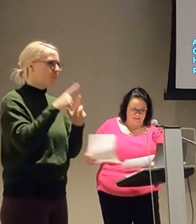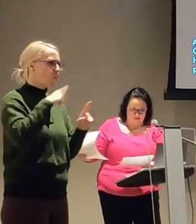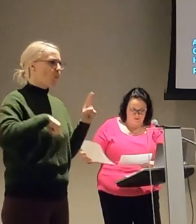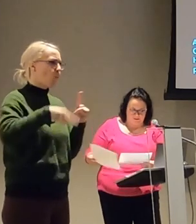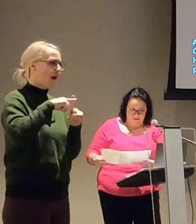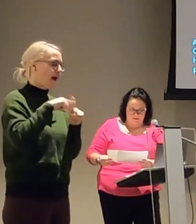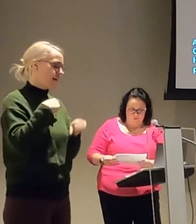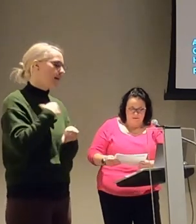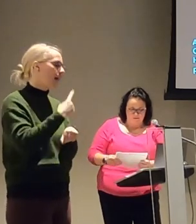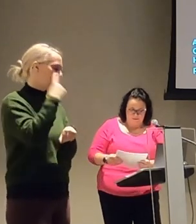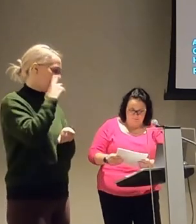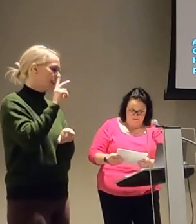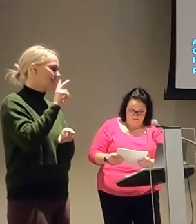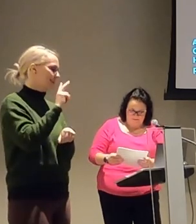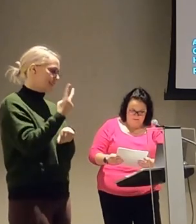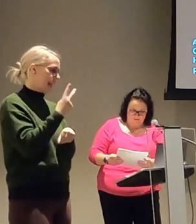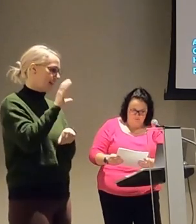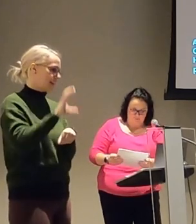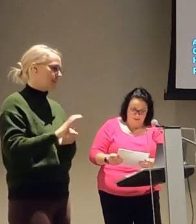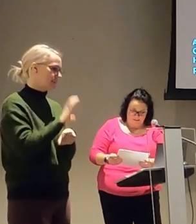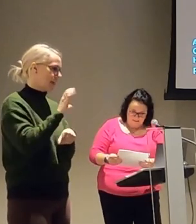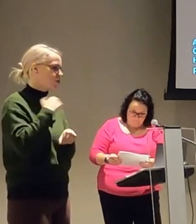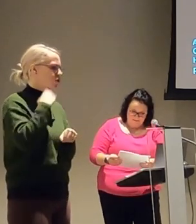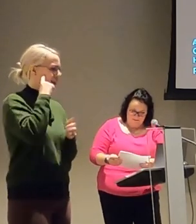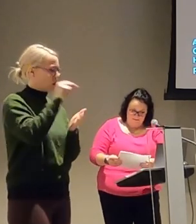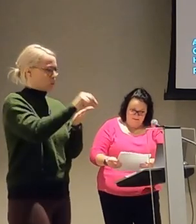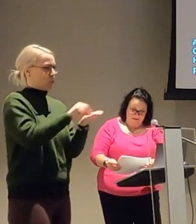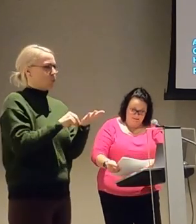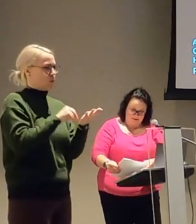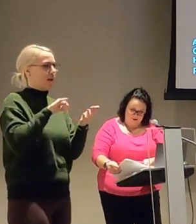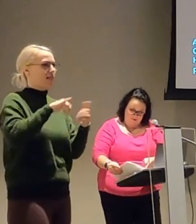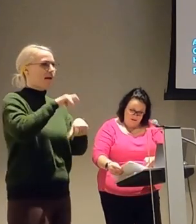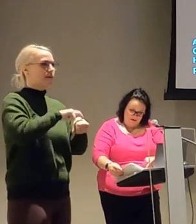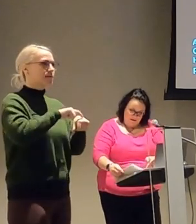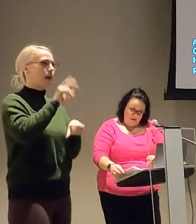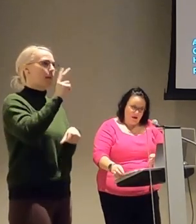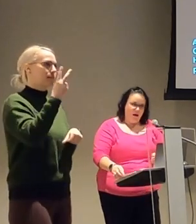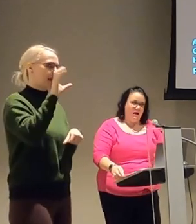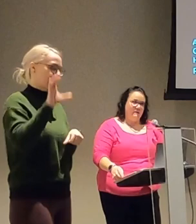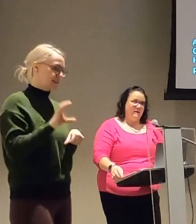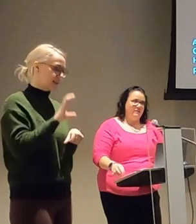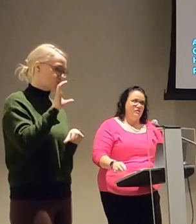second century. Well, that's when it was said it was written, was in the second century.